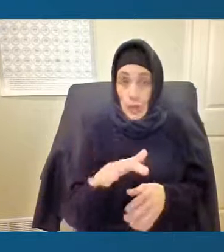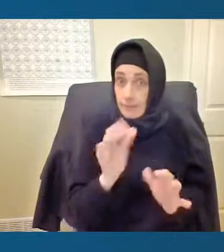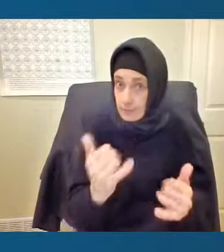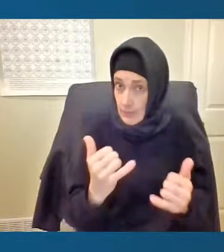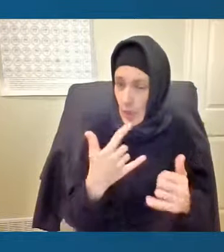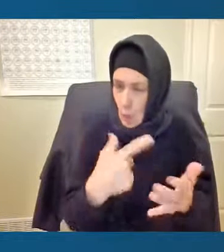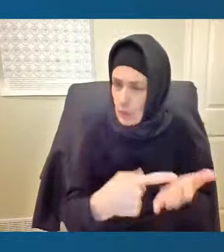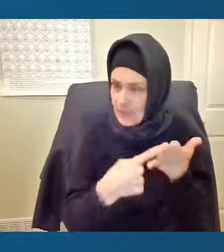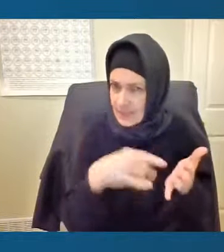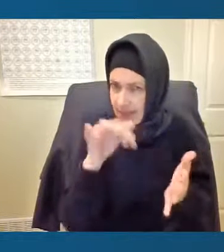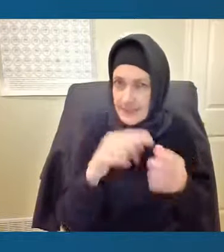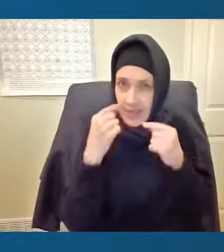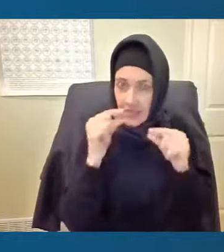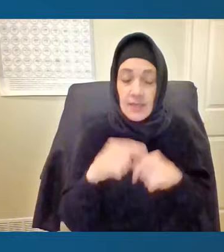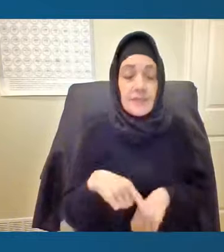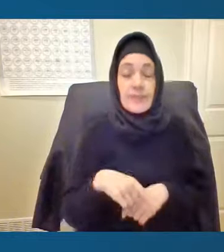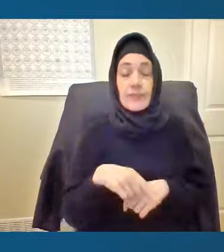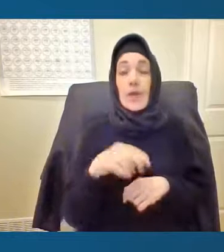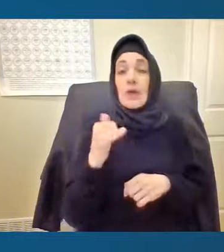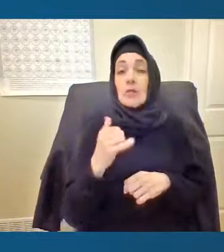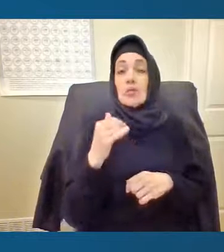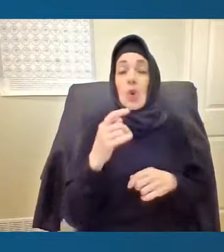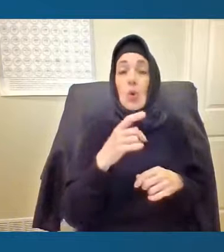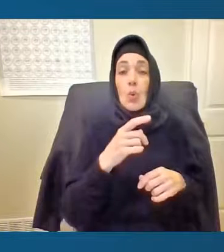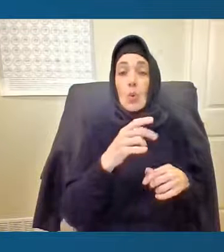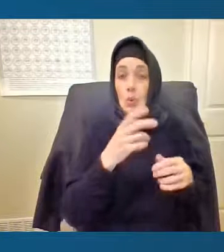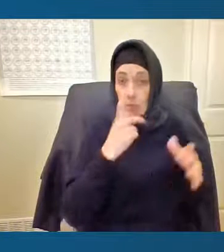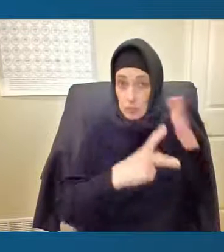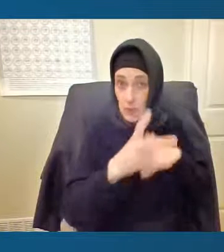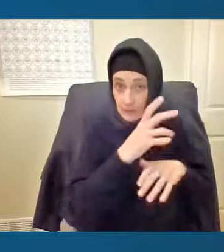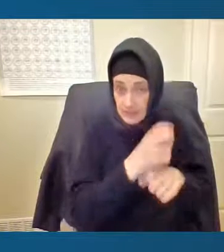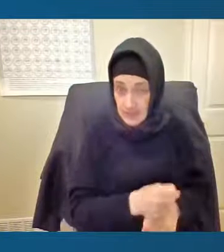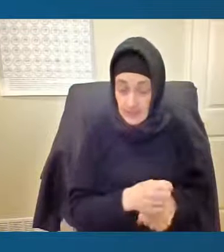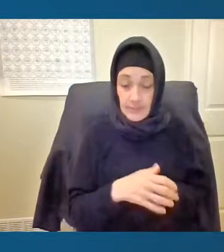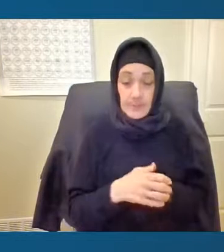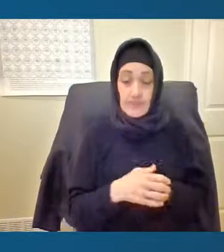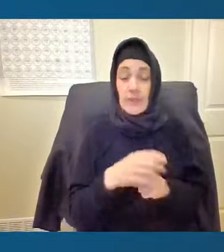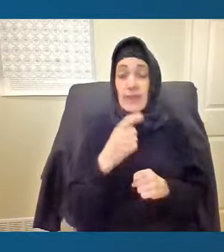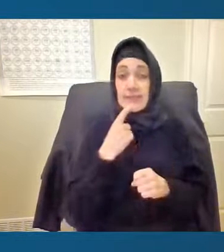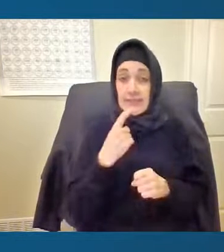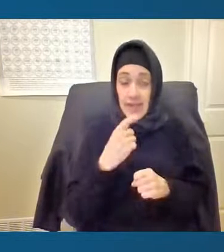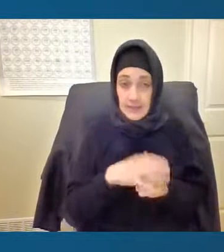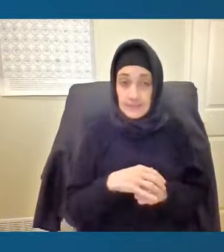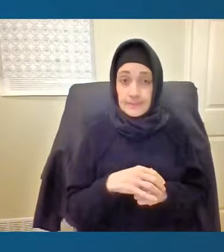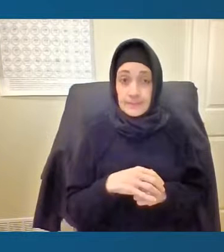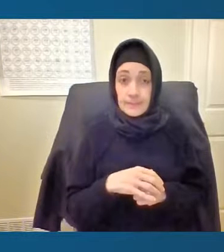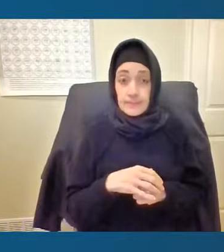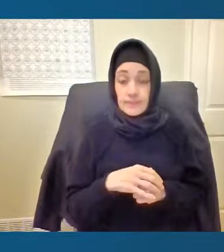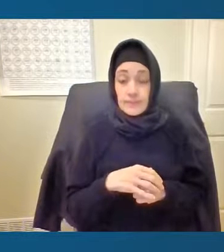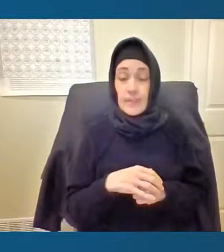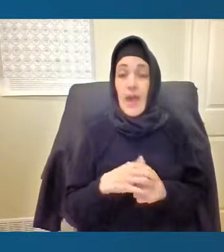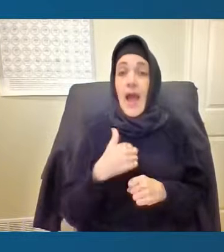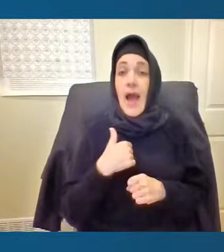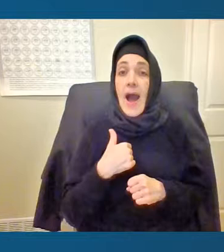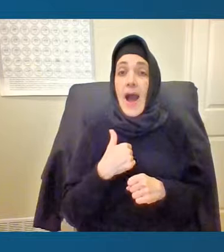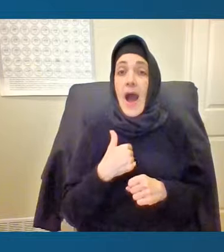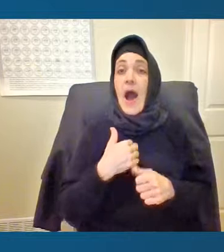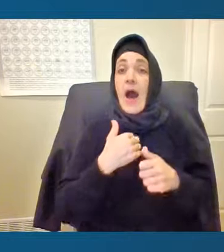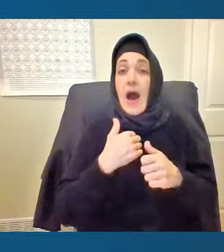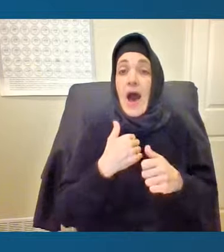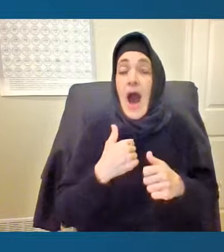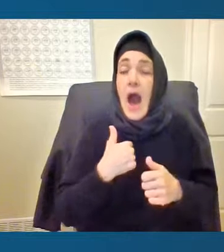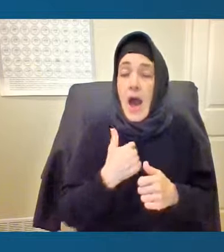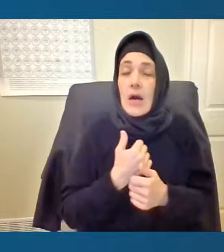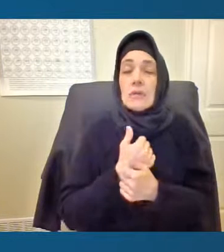Subhanallah, walhamdulillah, wa la ilaha illallah, wallahu akbar, what you knew since Sunday school. Rasul Sallallahu Alaihi Wasallam said, Ahabbu ilayya, it is